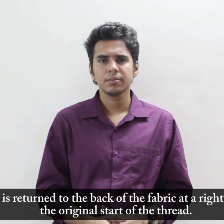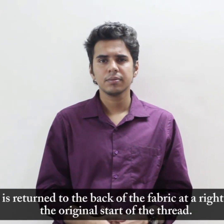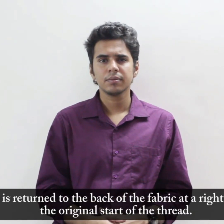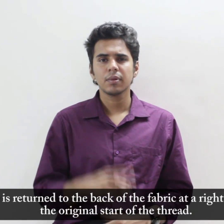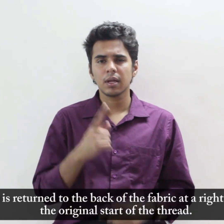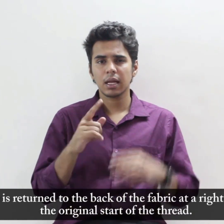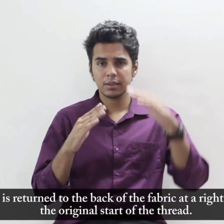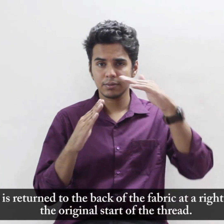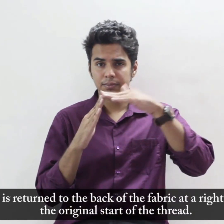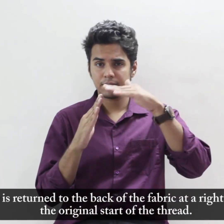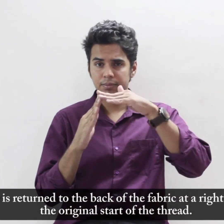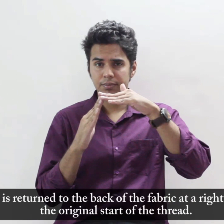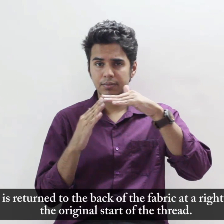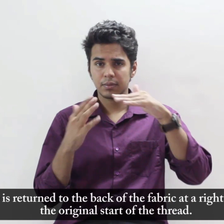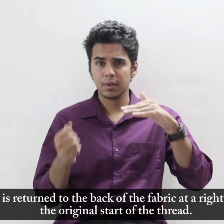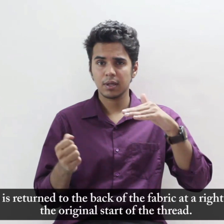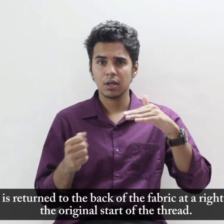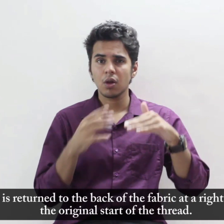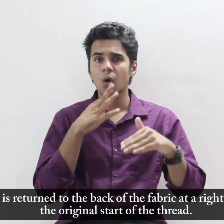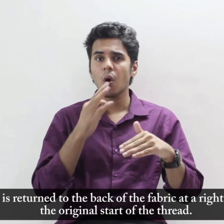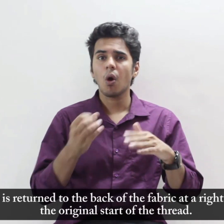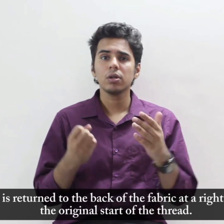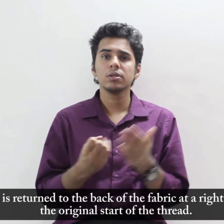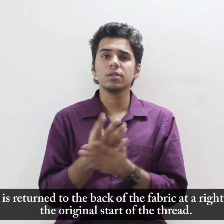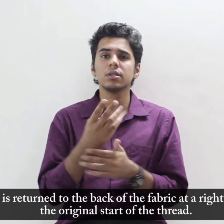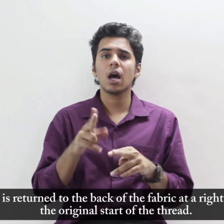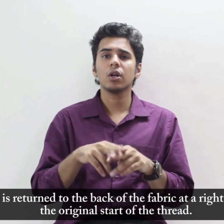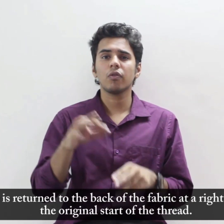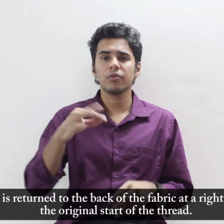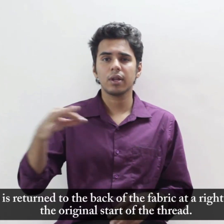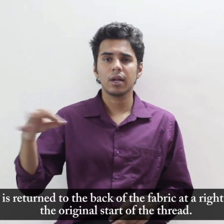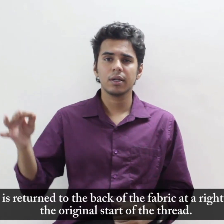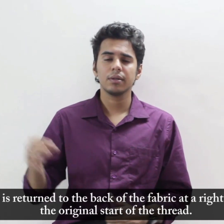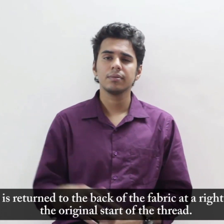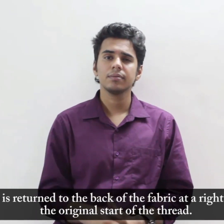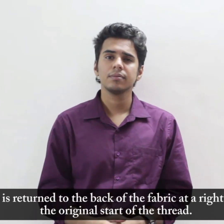right angle to the original start of the thread.